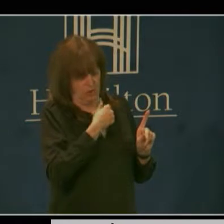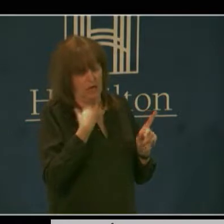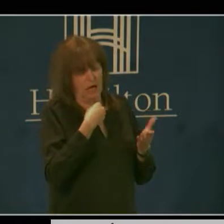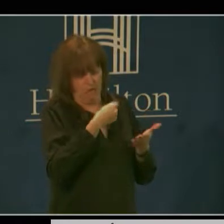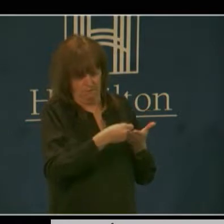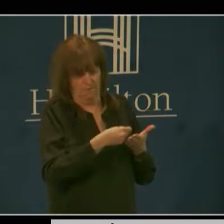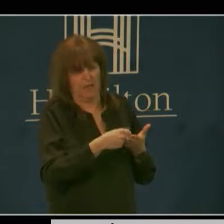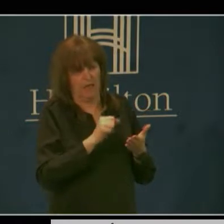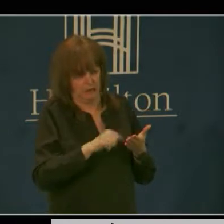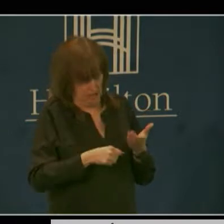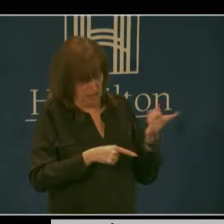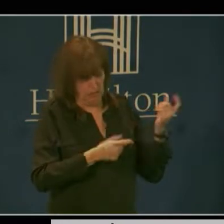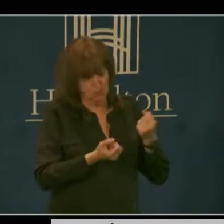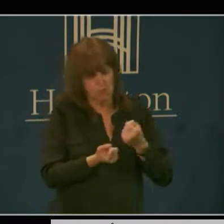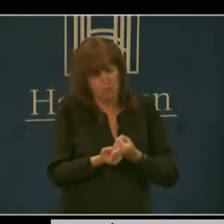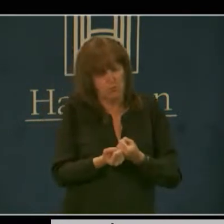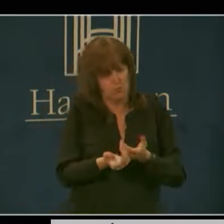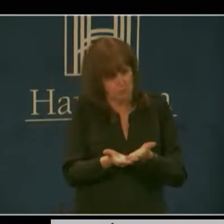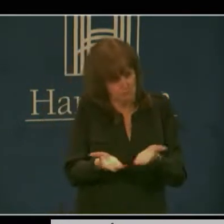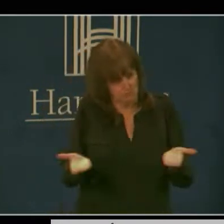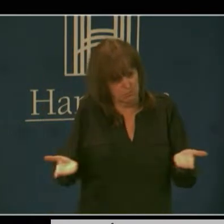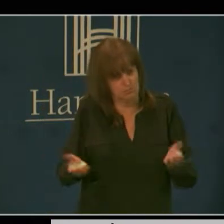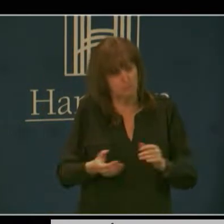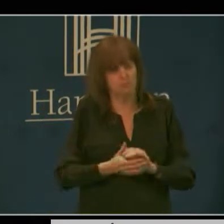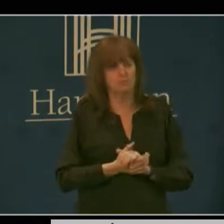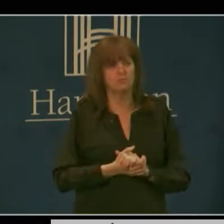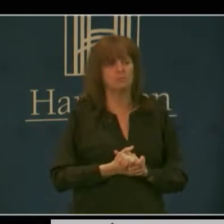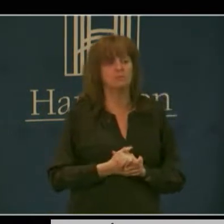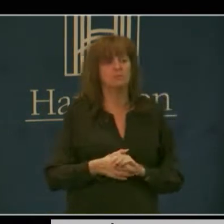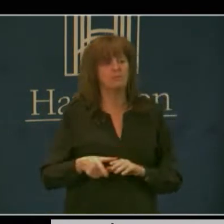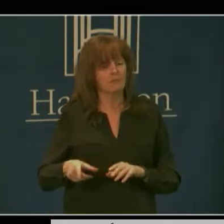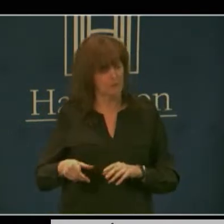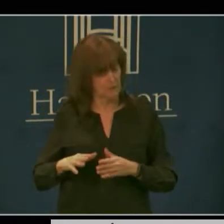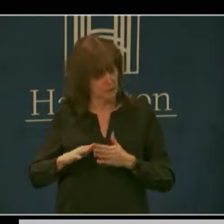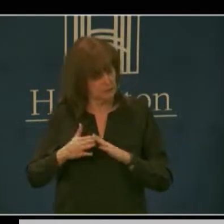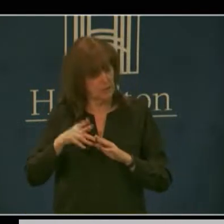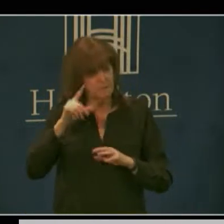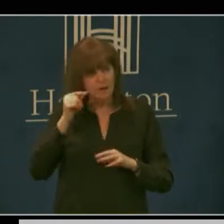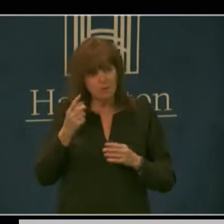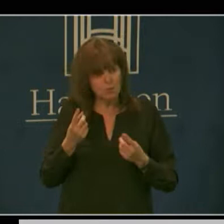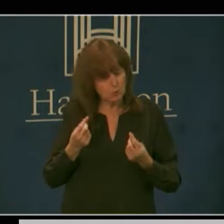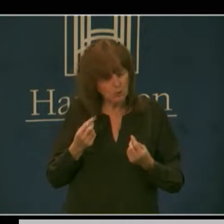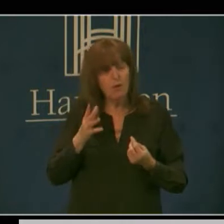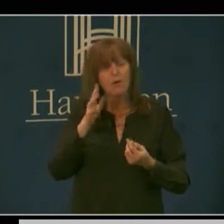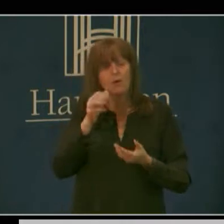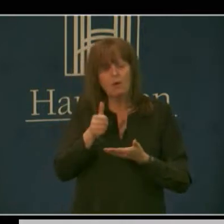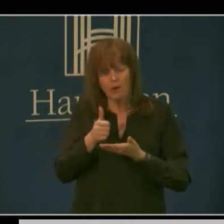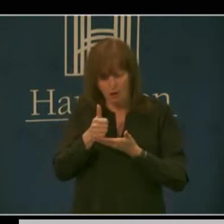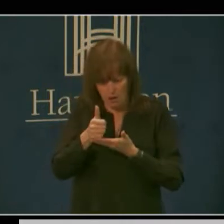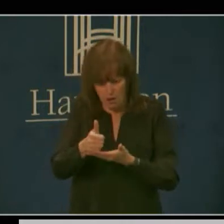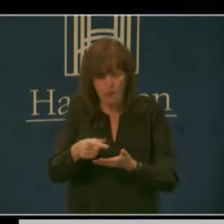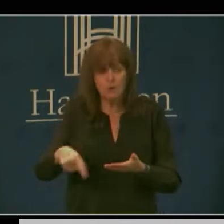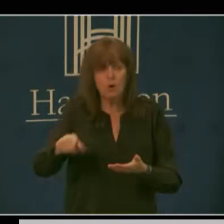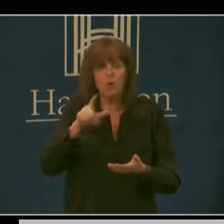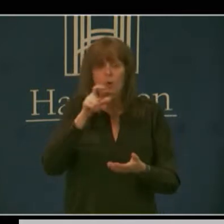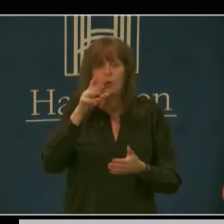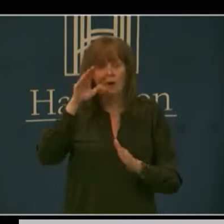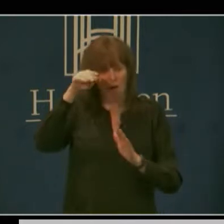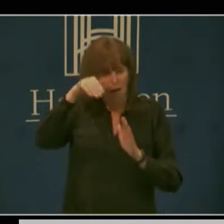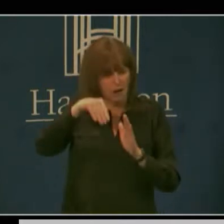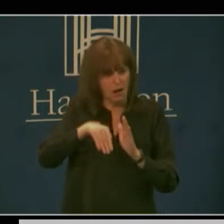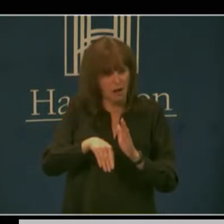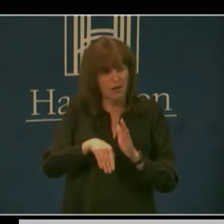is about the recovery process after we get past this this